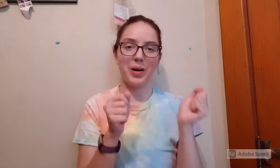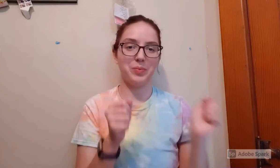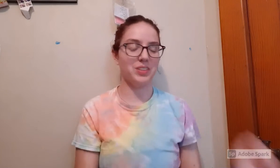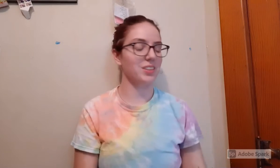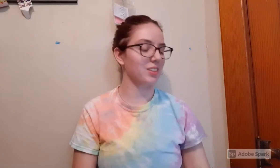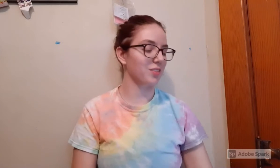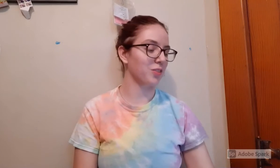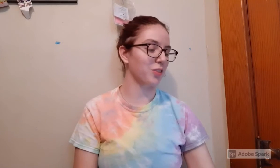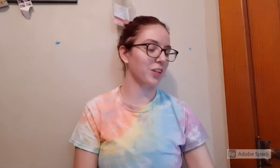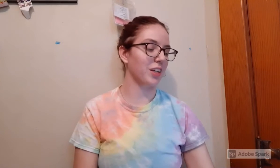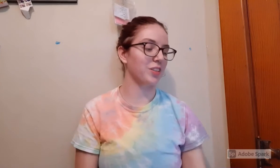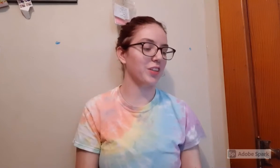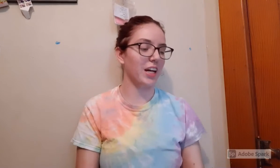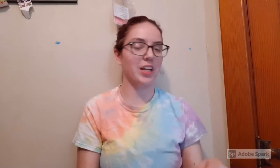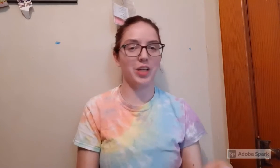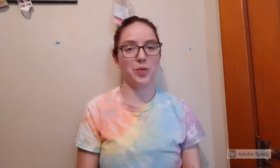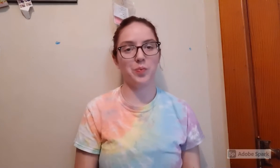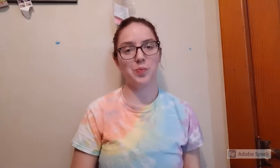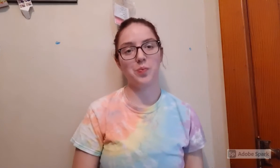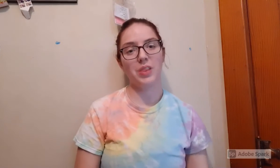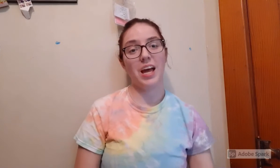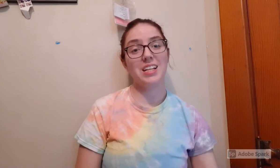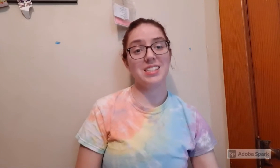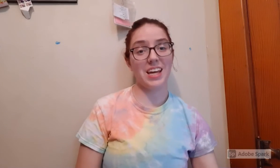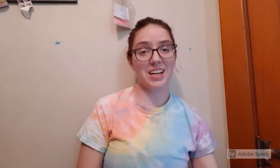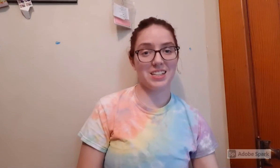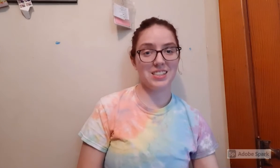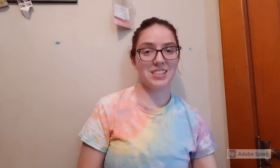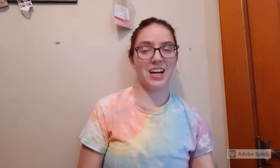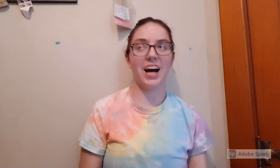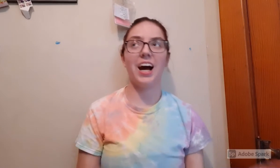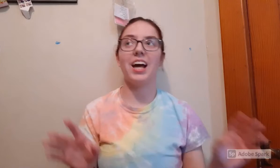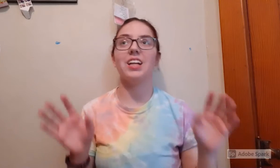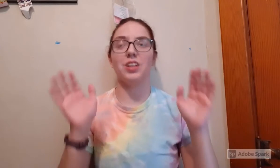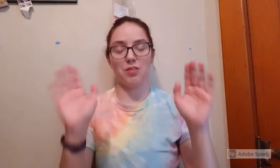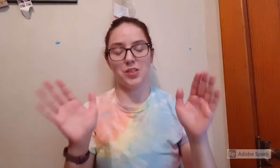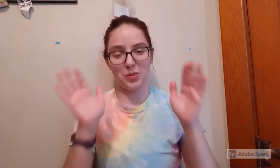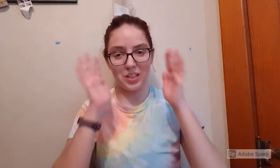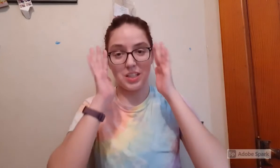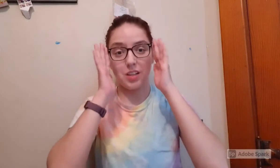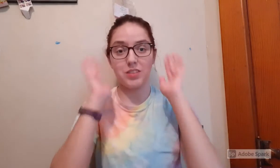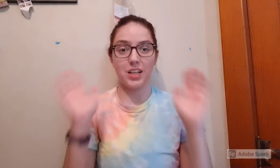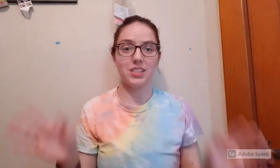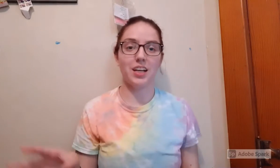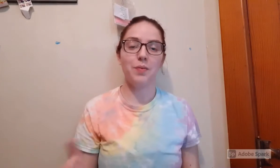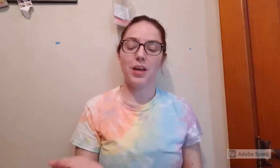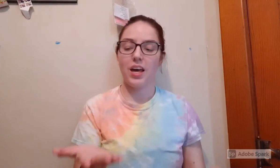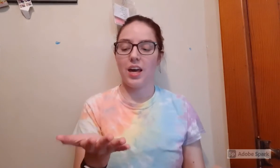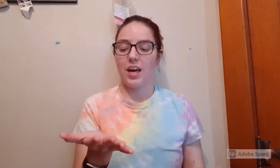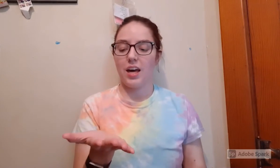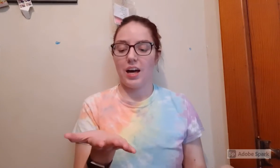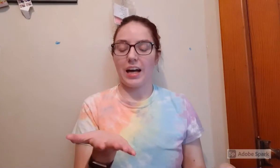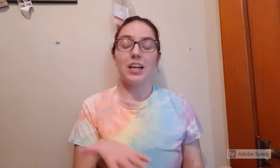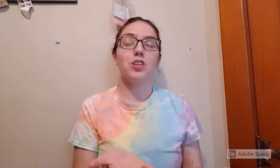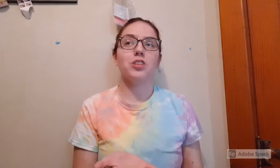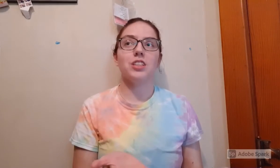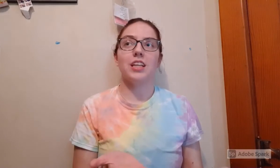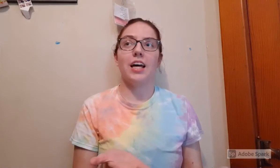pom-poms. It's really kind of cute. Dance, I love this one because I love dancing. I kind of learned this at